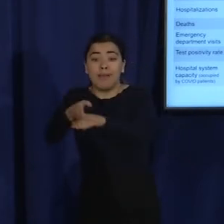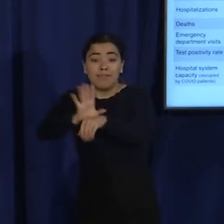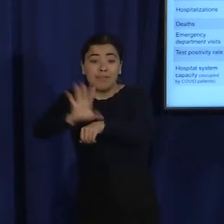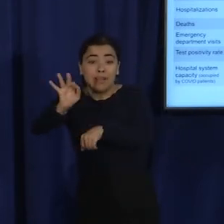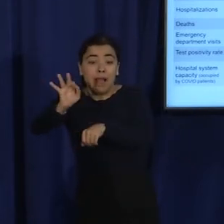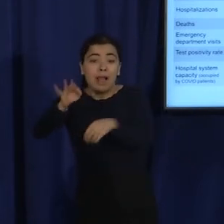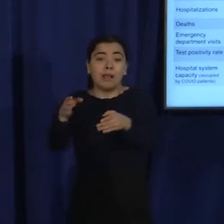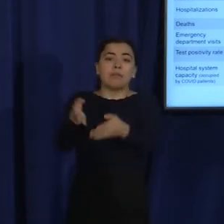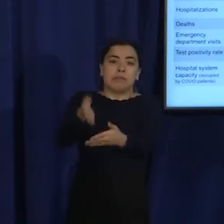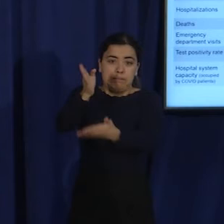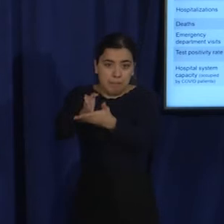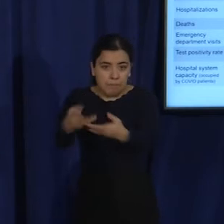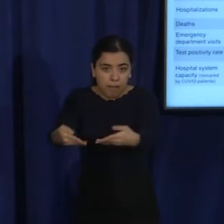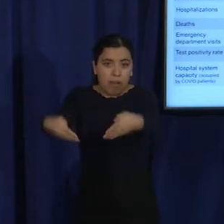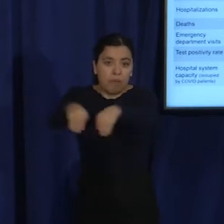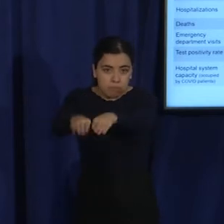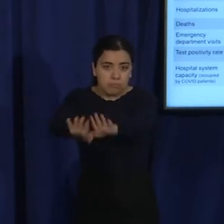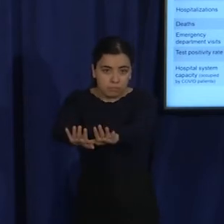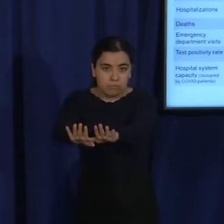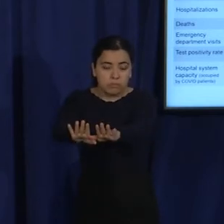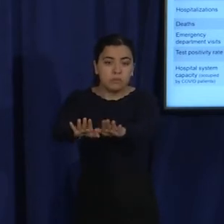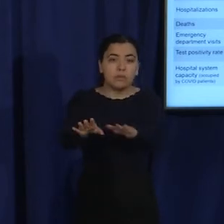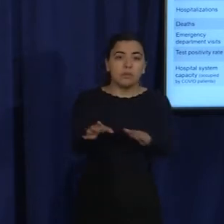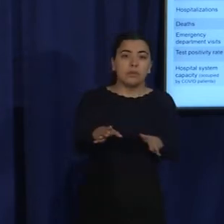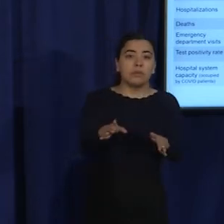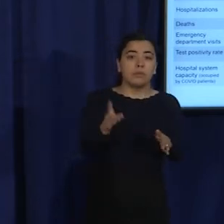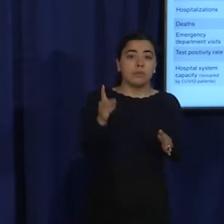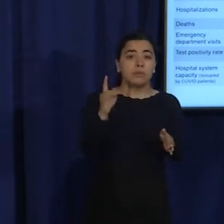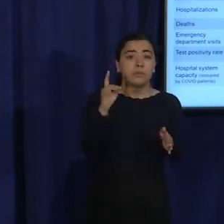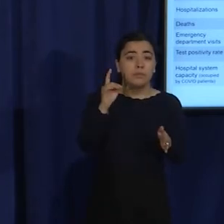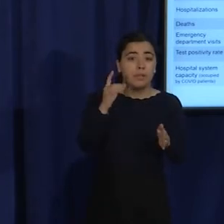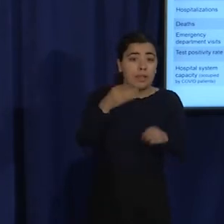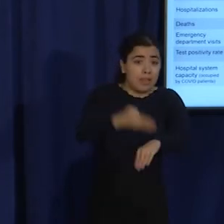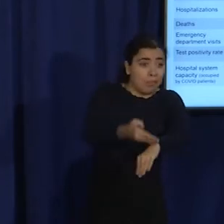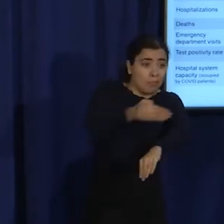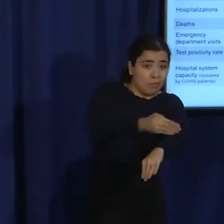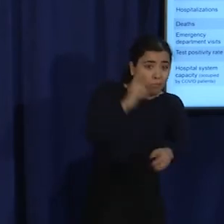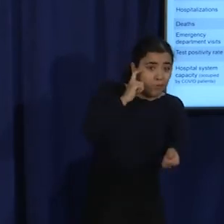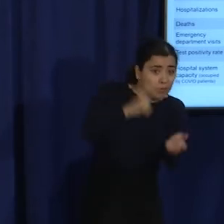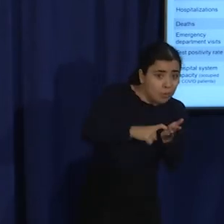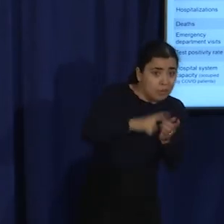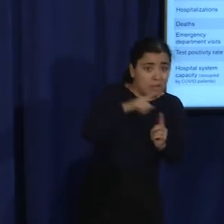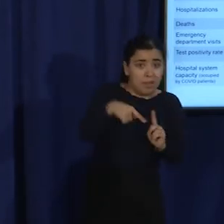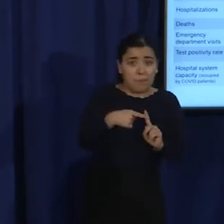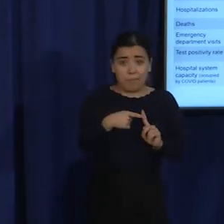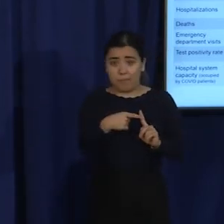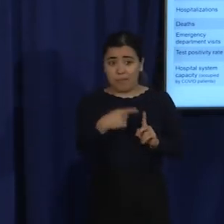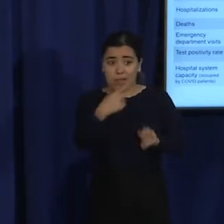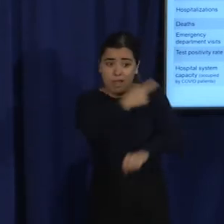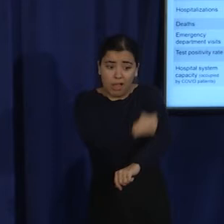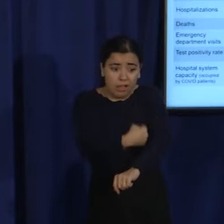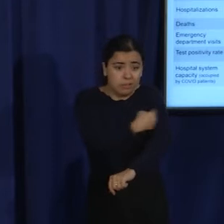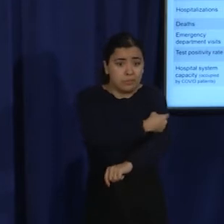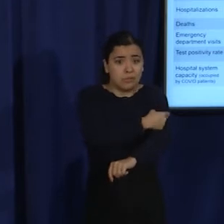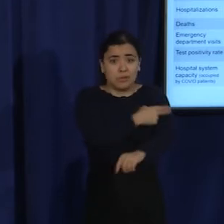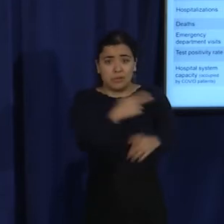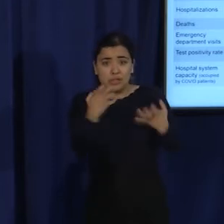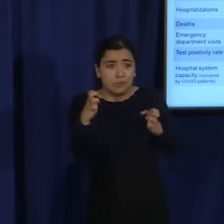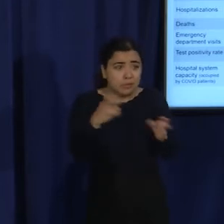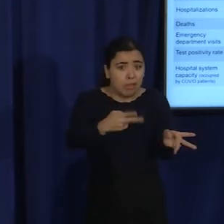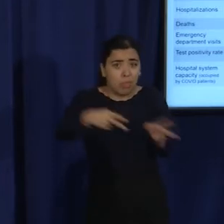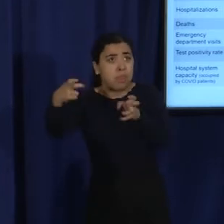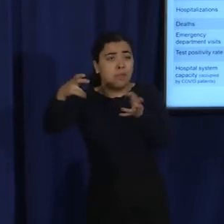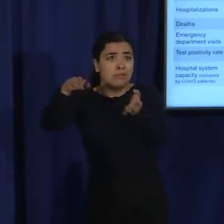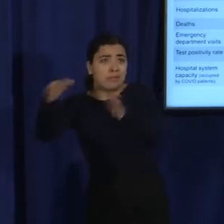We've not seen improvements in cases, hospitalization, deaths, or emergency department visits. We're clearly still in that stop